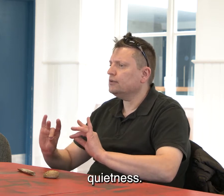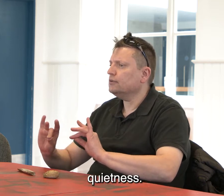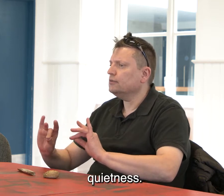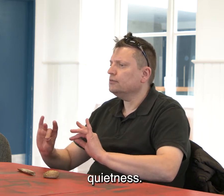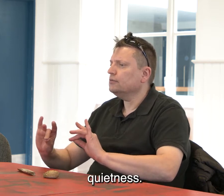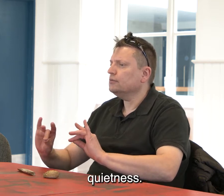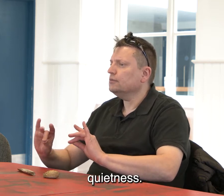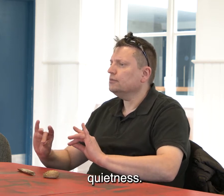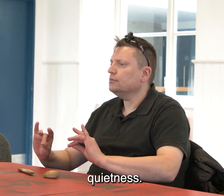Quietness.